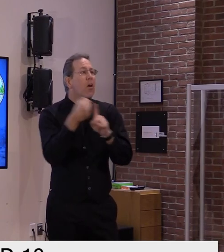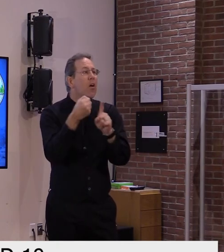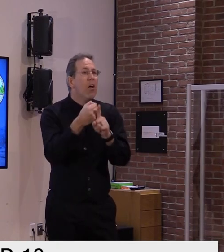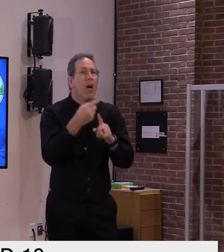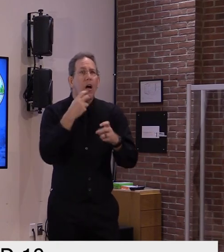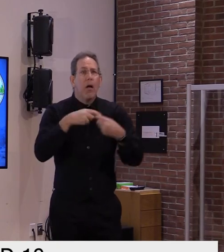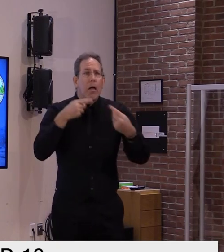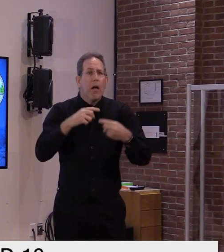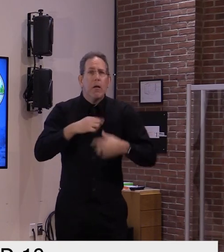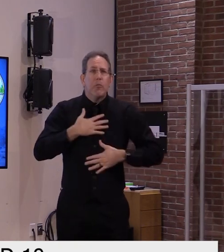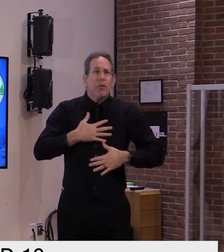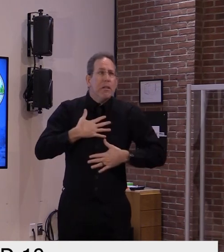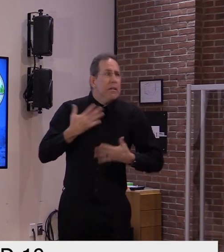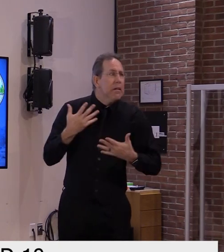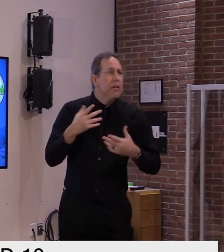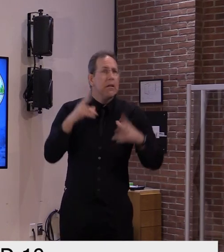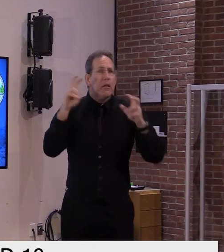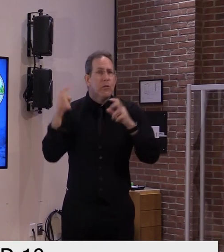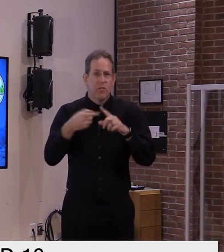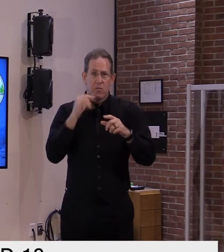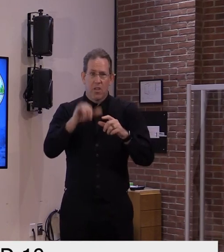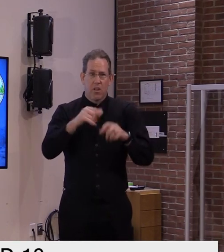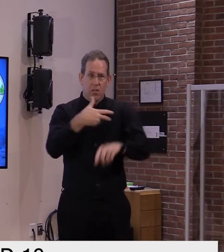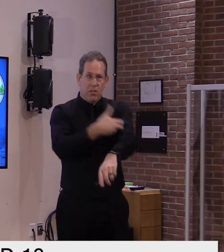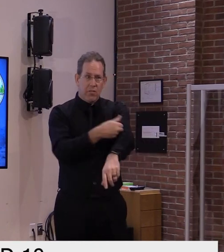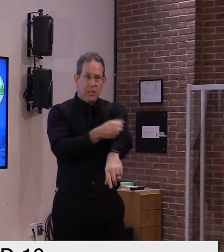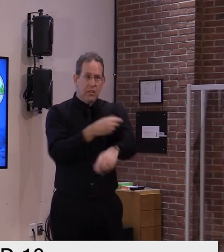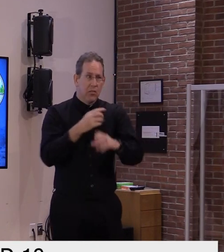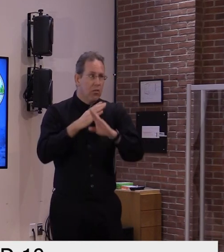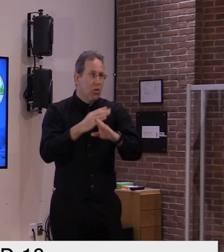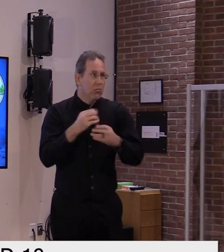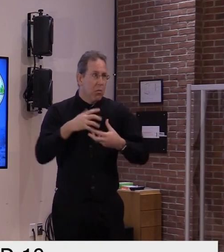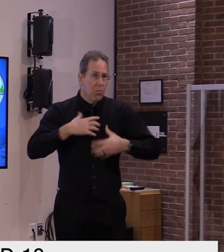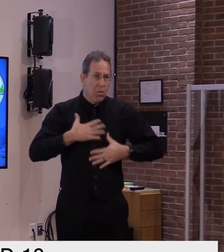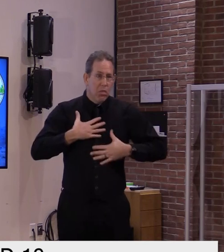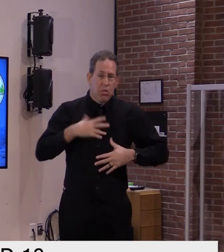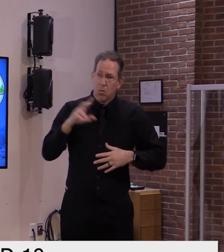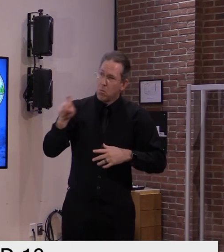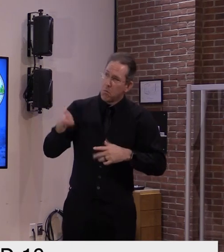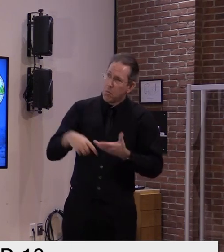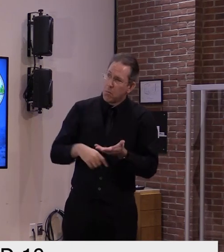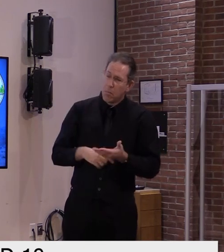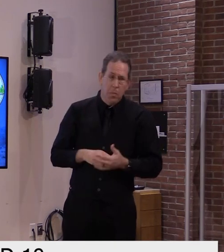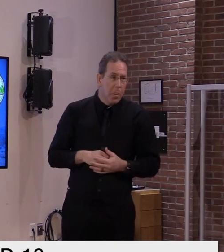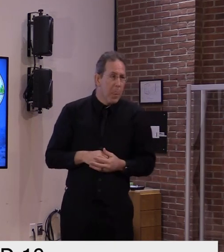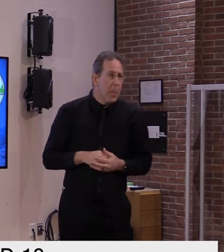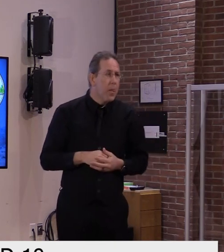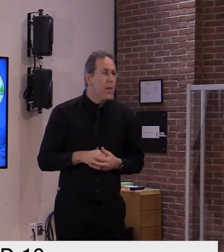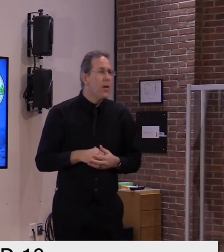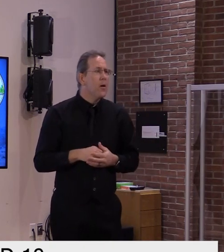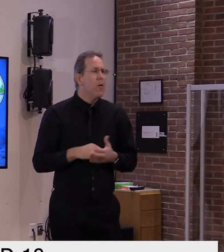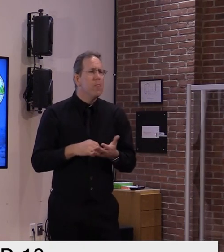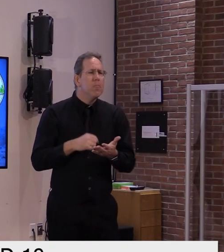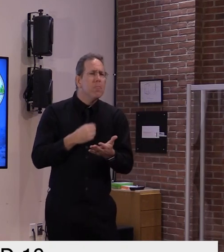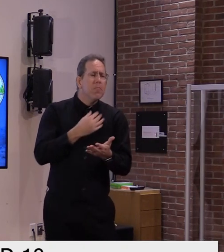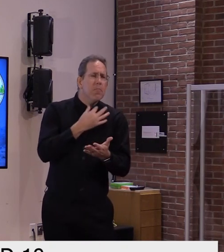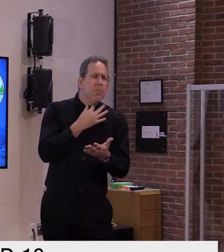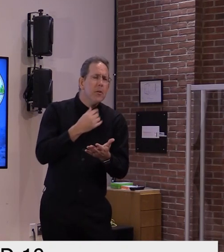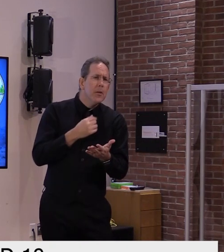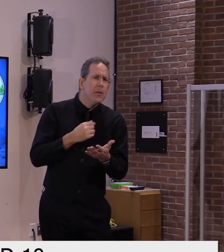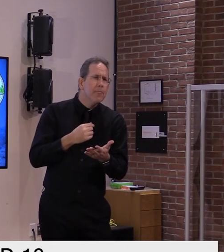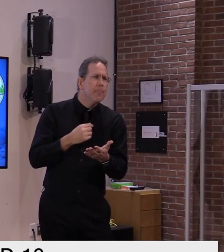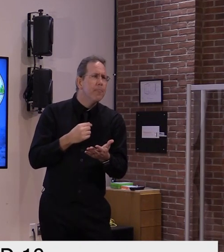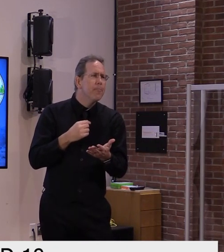after taking the vaccine, shouldn't we, wouldn't it be